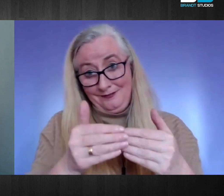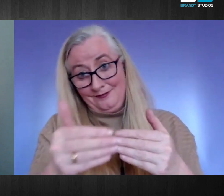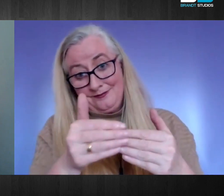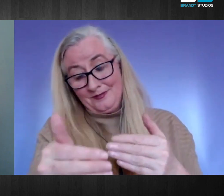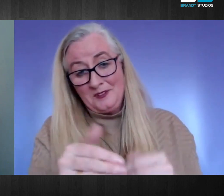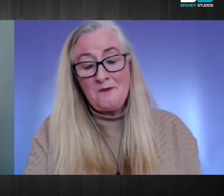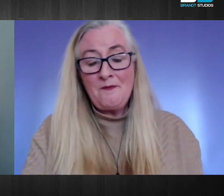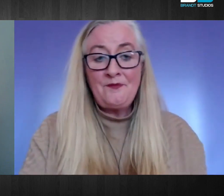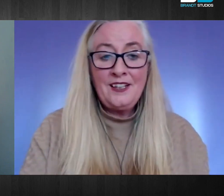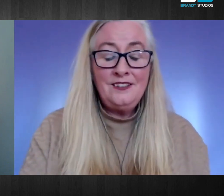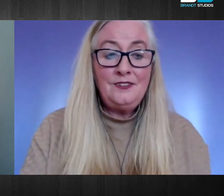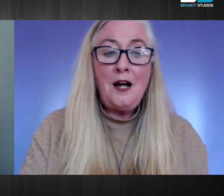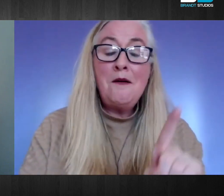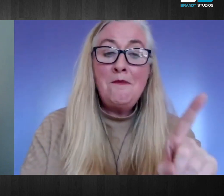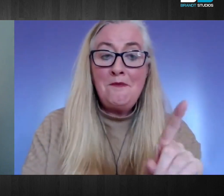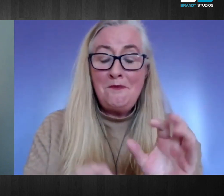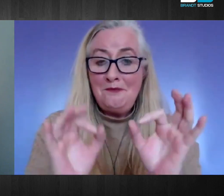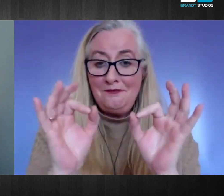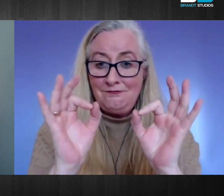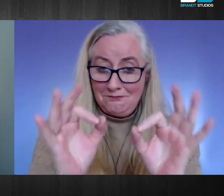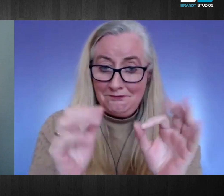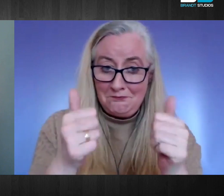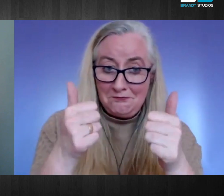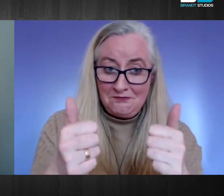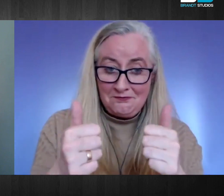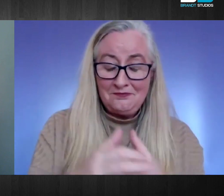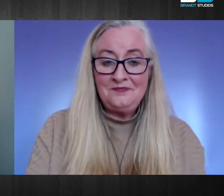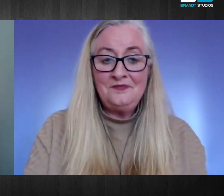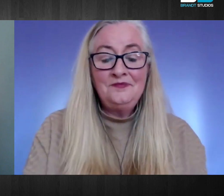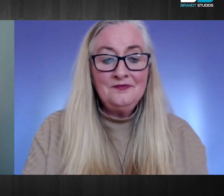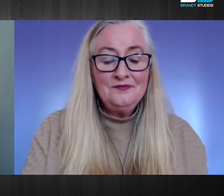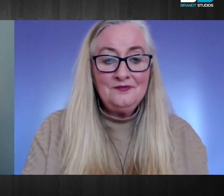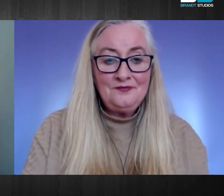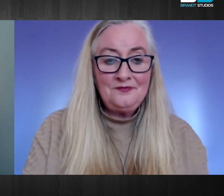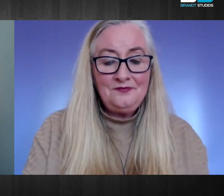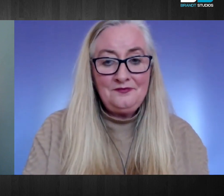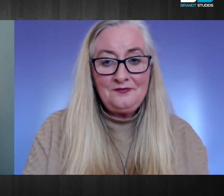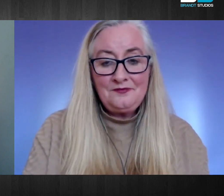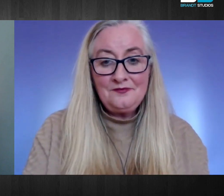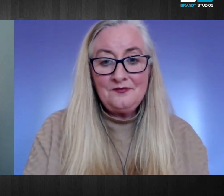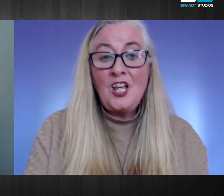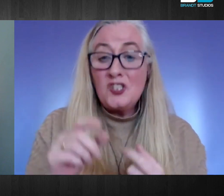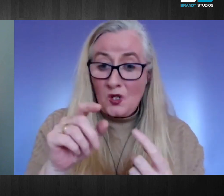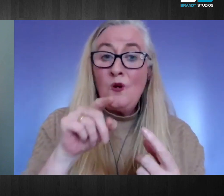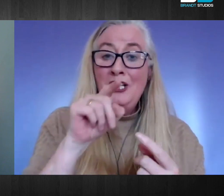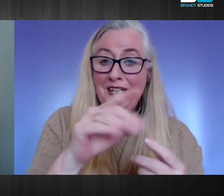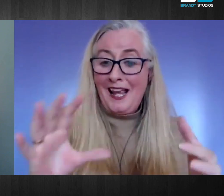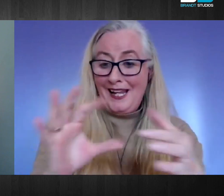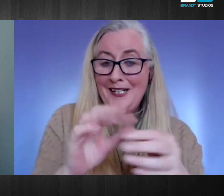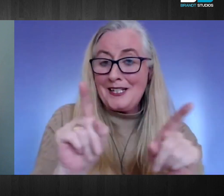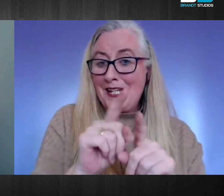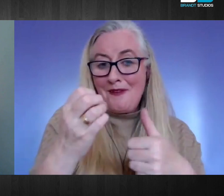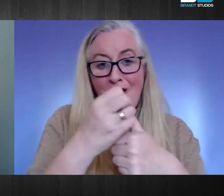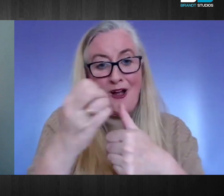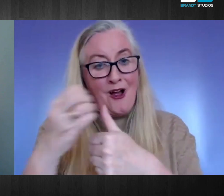Yeah, excellent. I think some of the themes there are going to crop up from some of the other speakers as well. So I think at this stage we will take